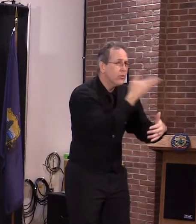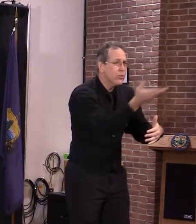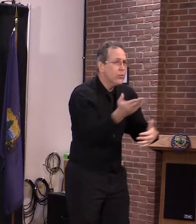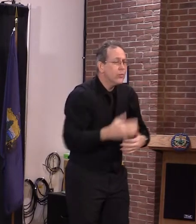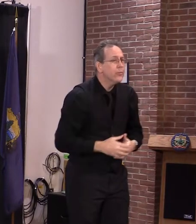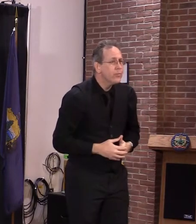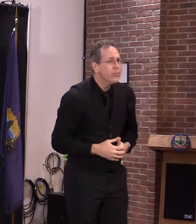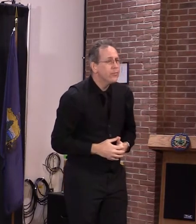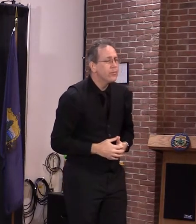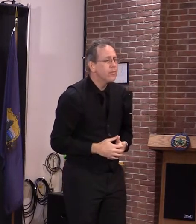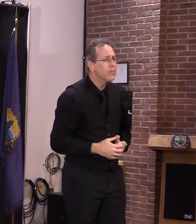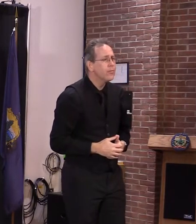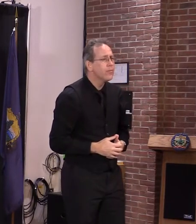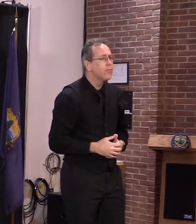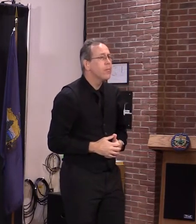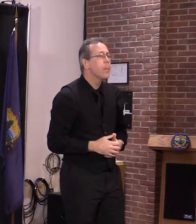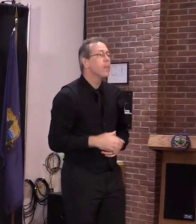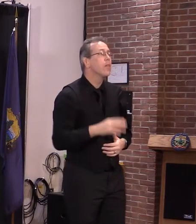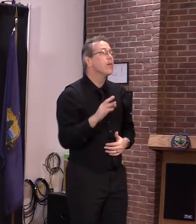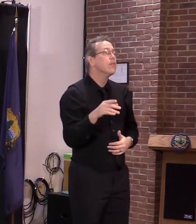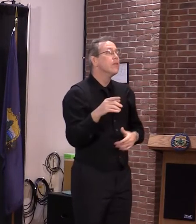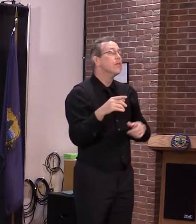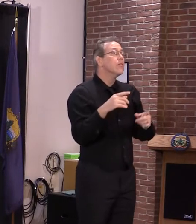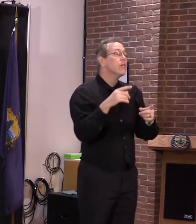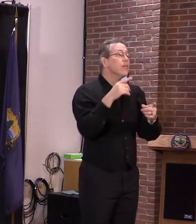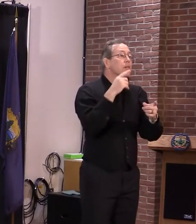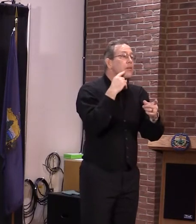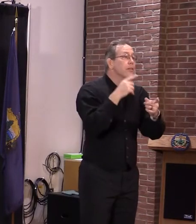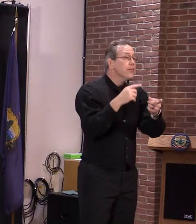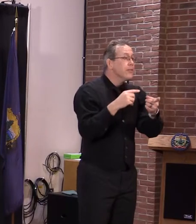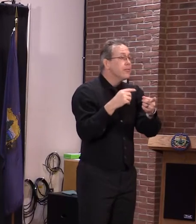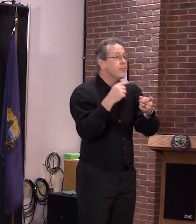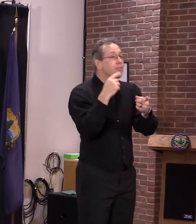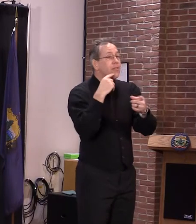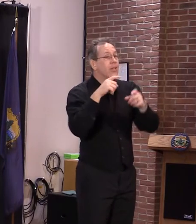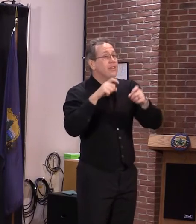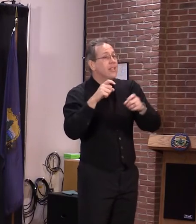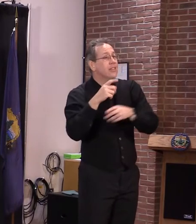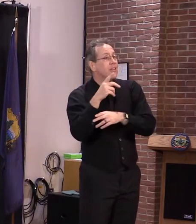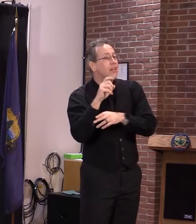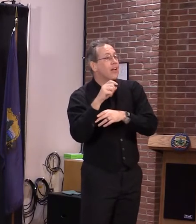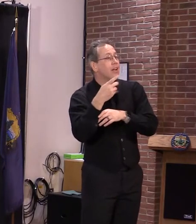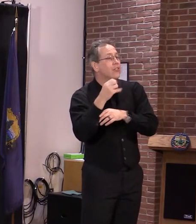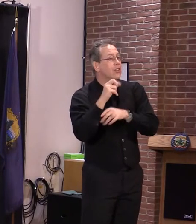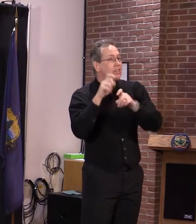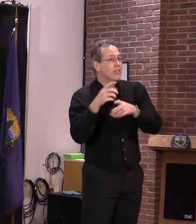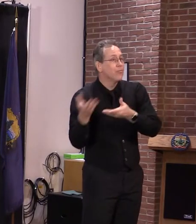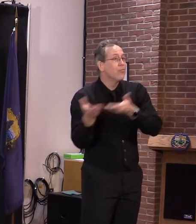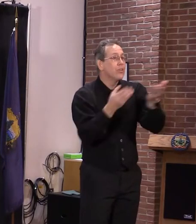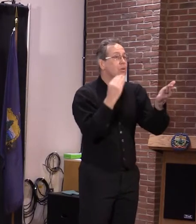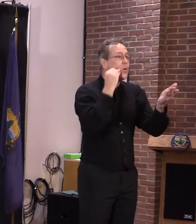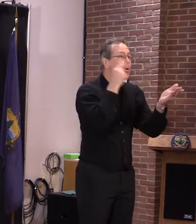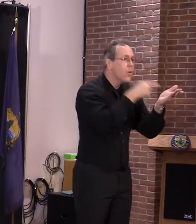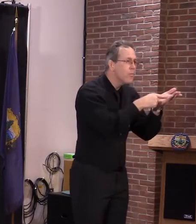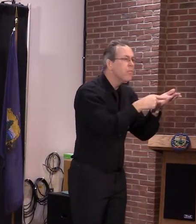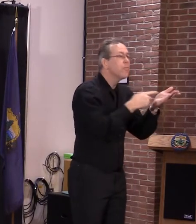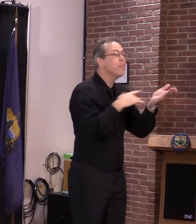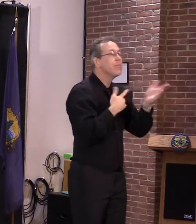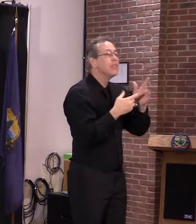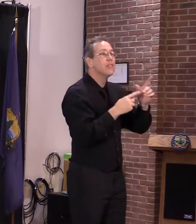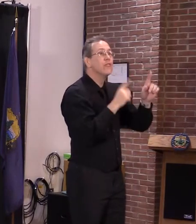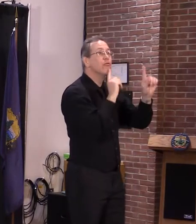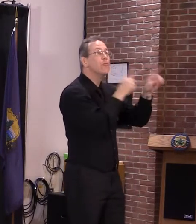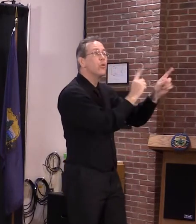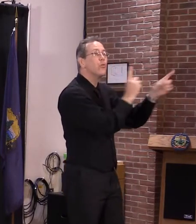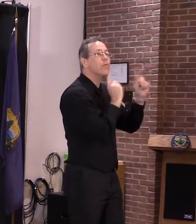With the transition to the broader deployment of antigen tests and their administration at home, we have lost some of our reporting capability on cases that could